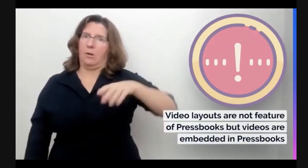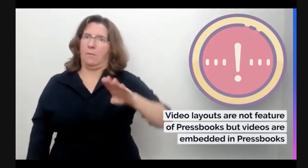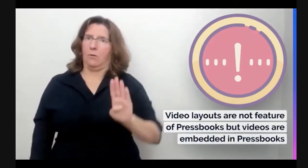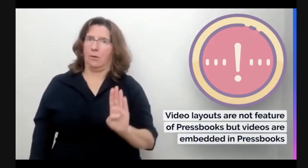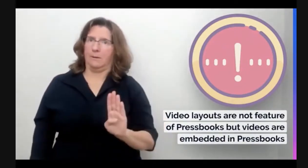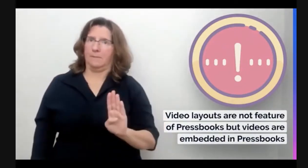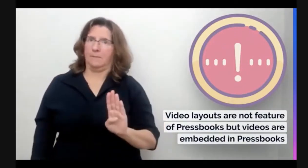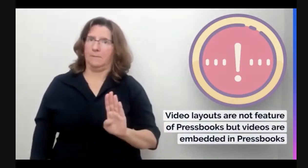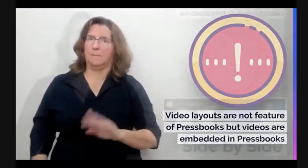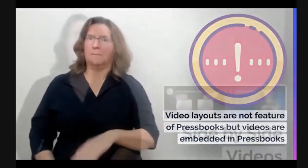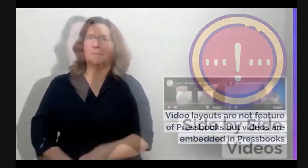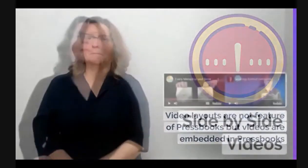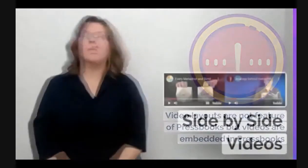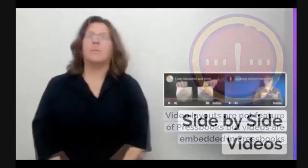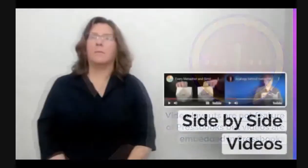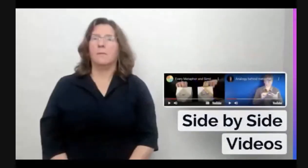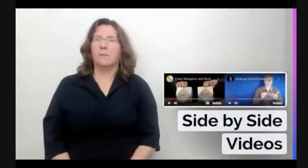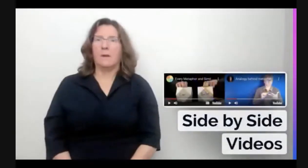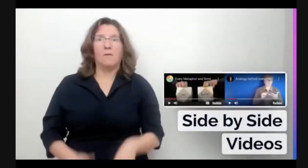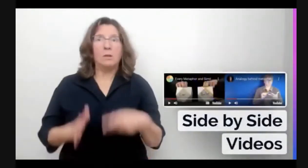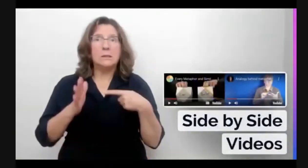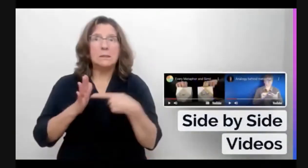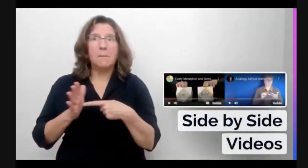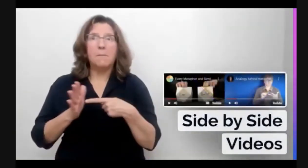then added in.